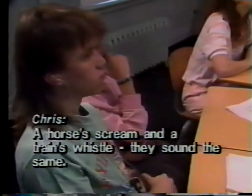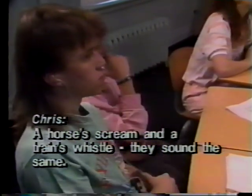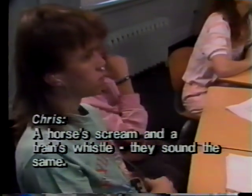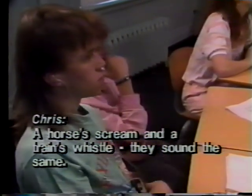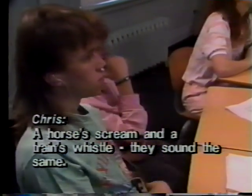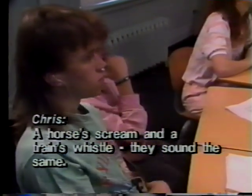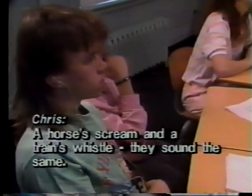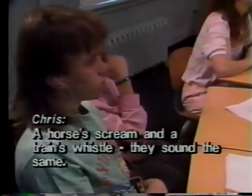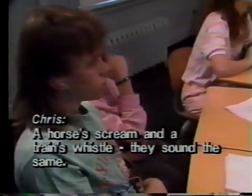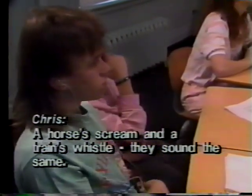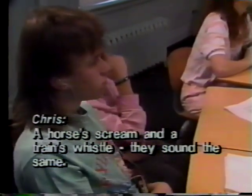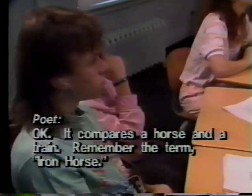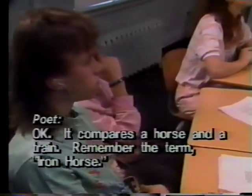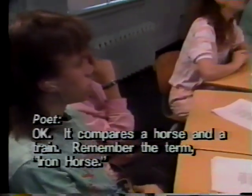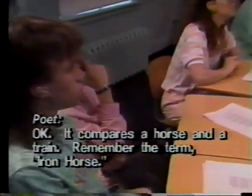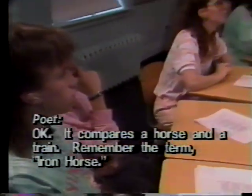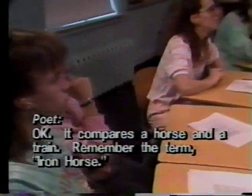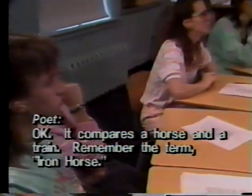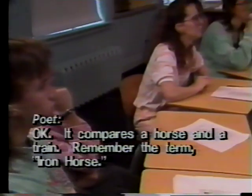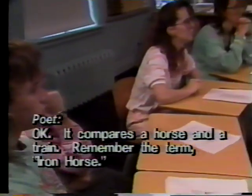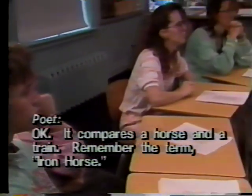Right. Compare the horse and the train.